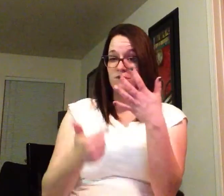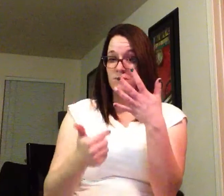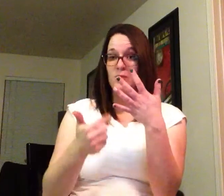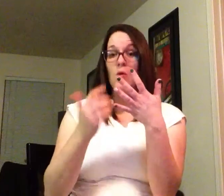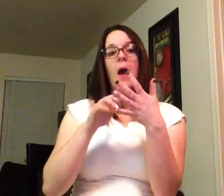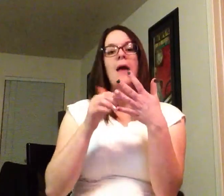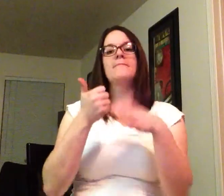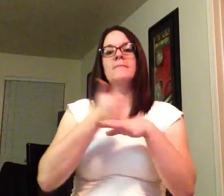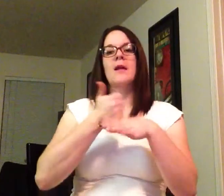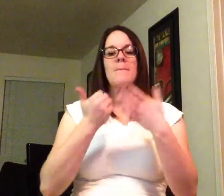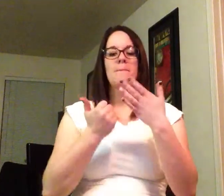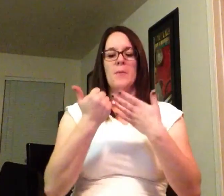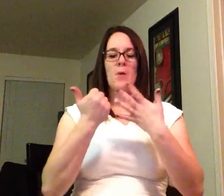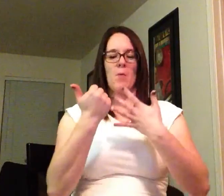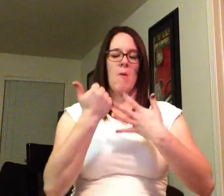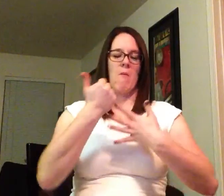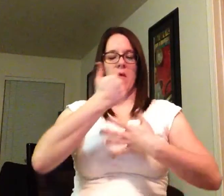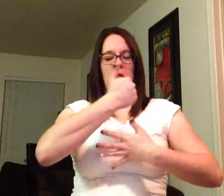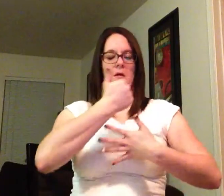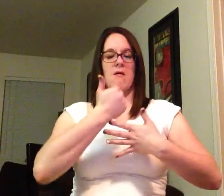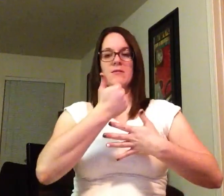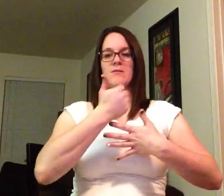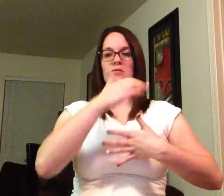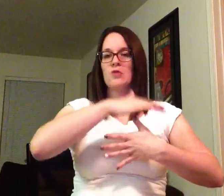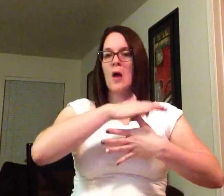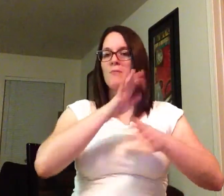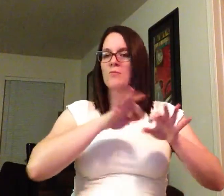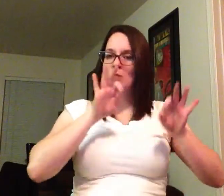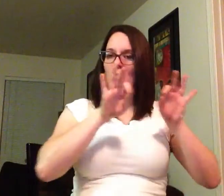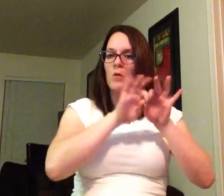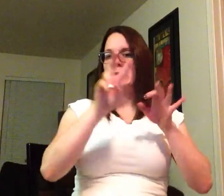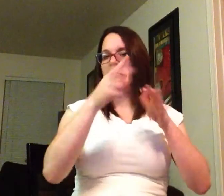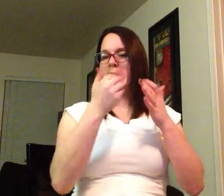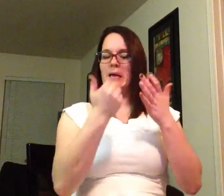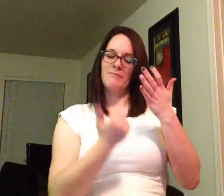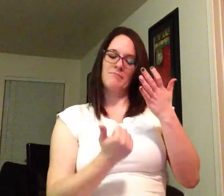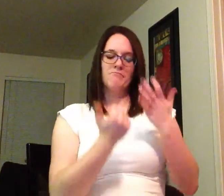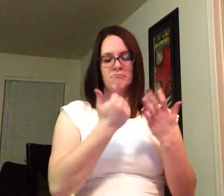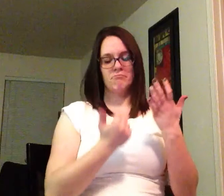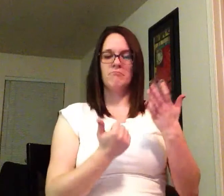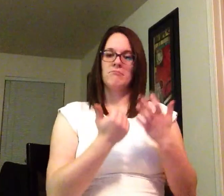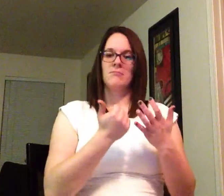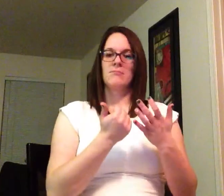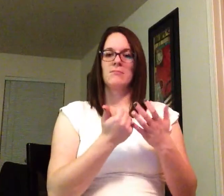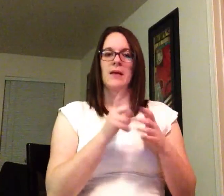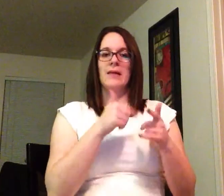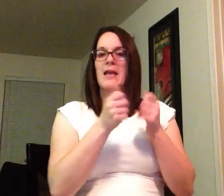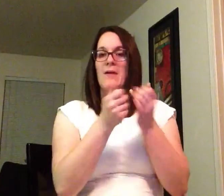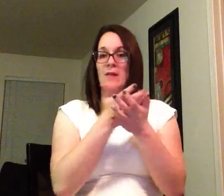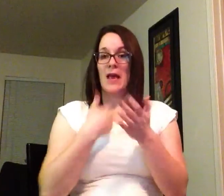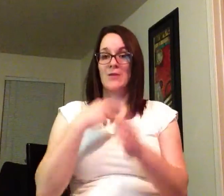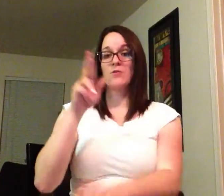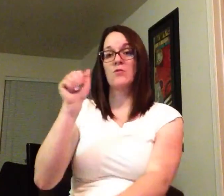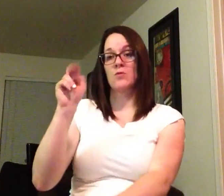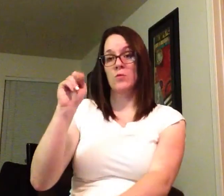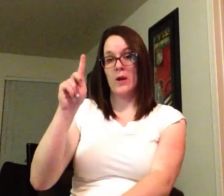list. I broke it into a top tier and a second tier of points. And I ranked everything starting at 100 and